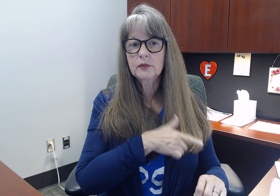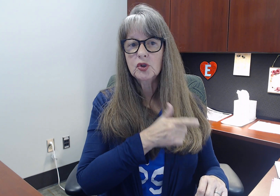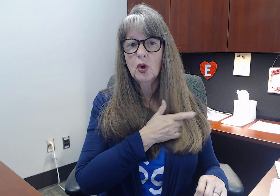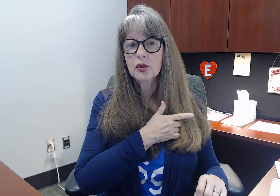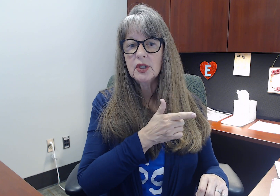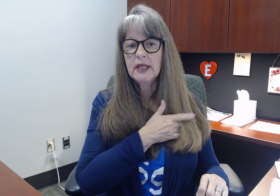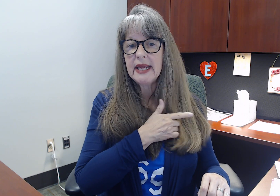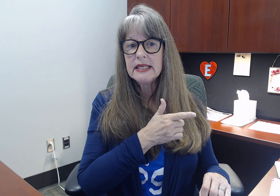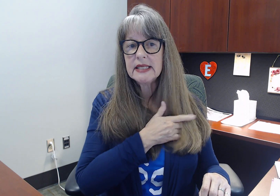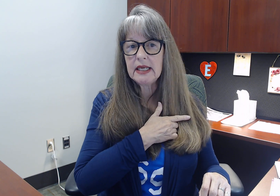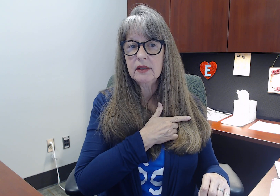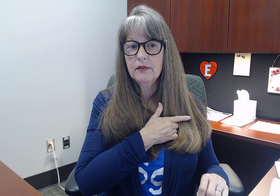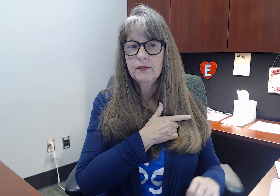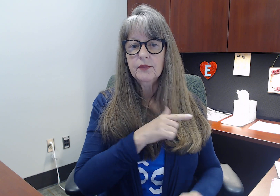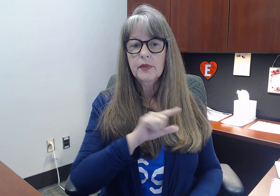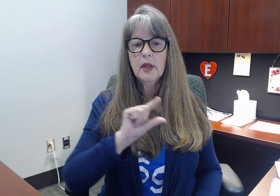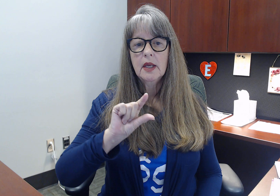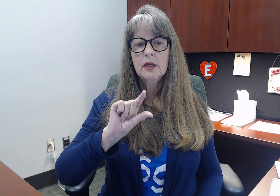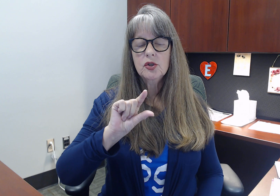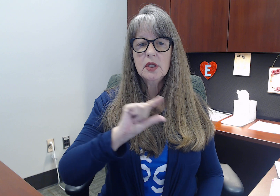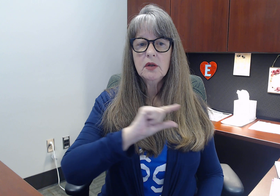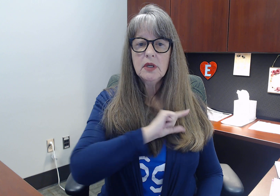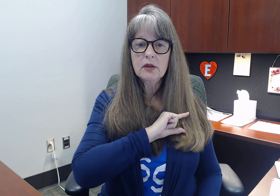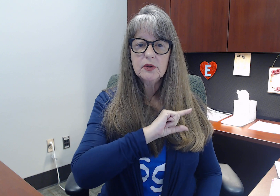Or lazy. G, guilty.